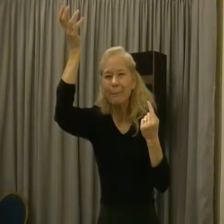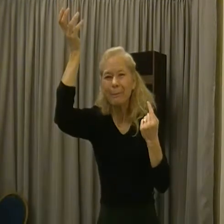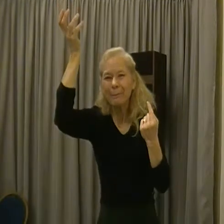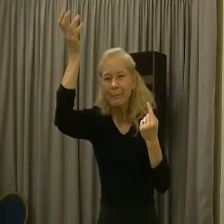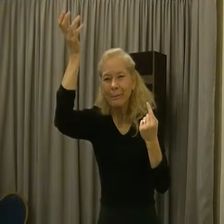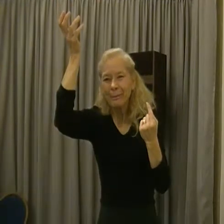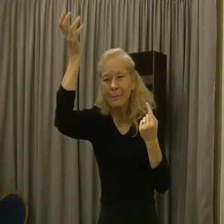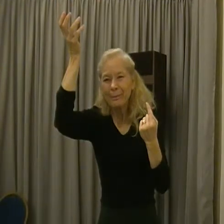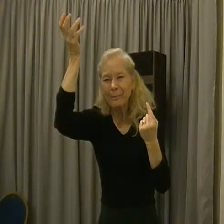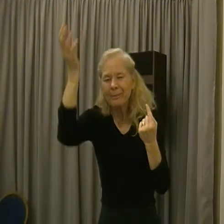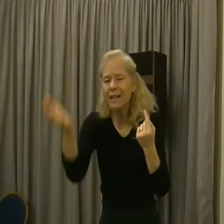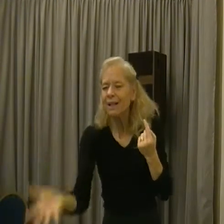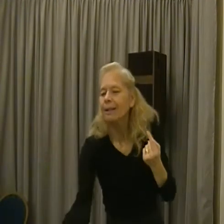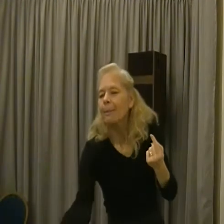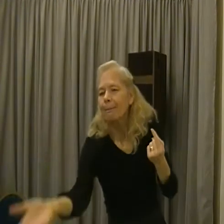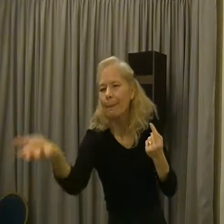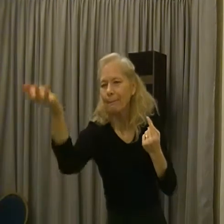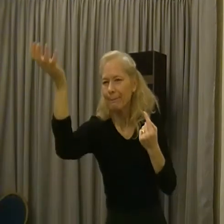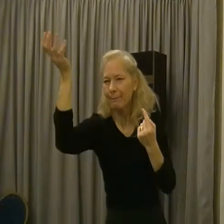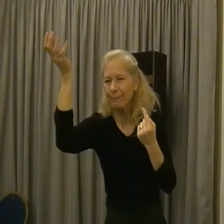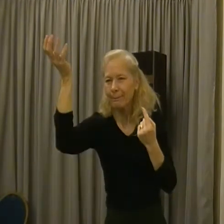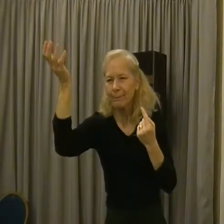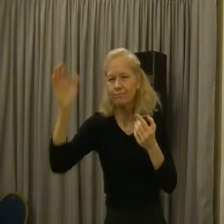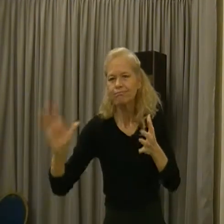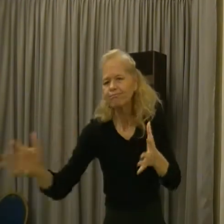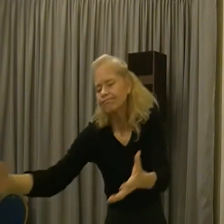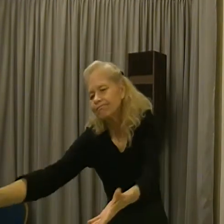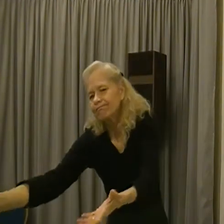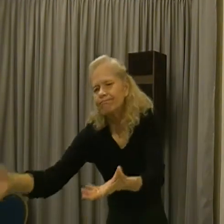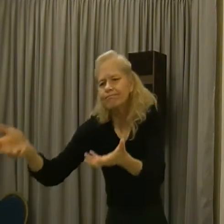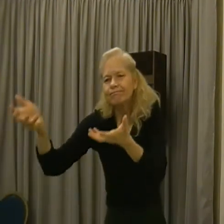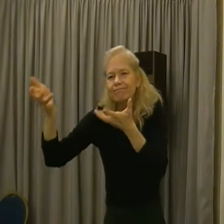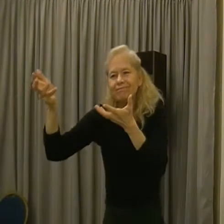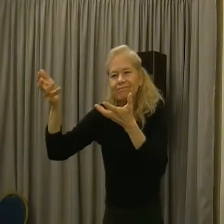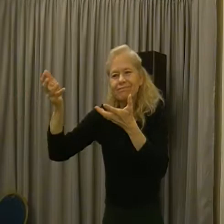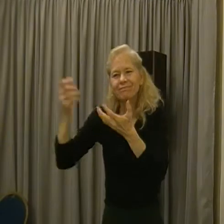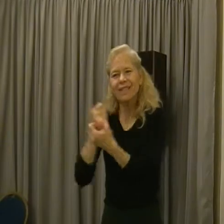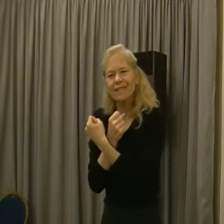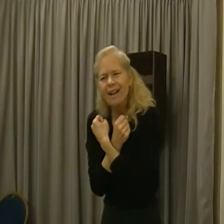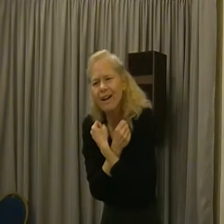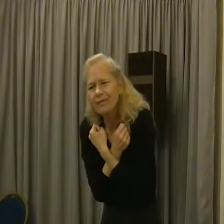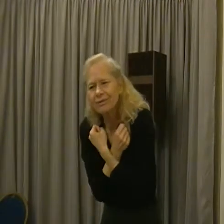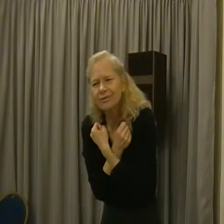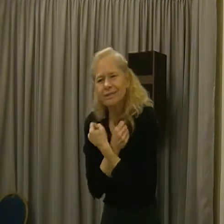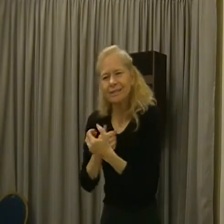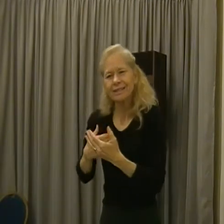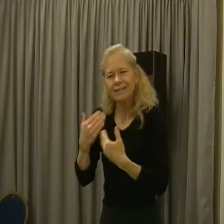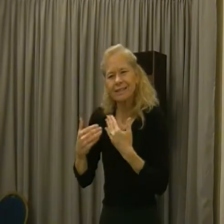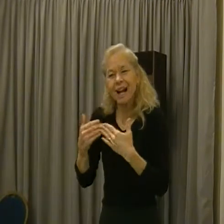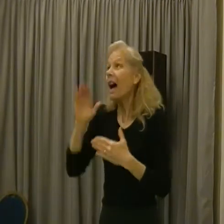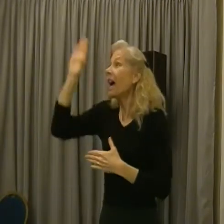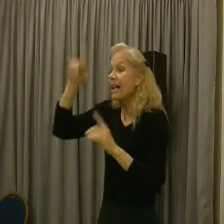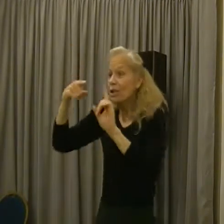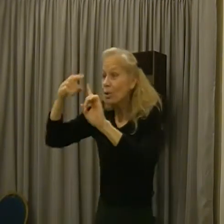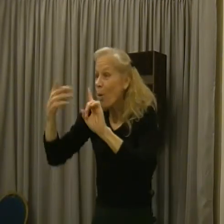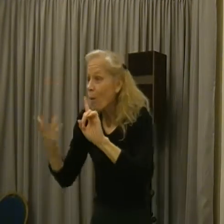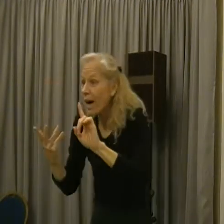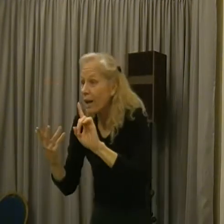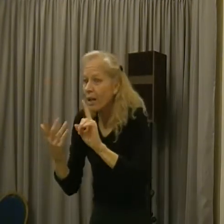speak, but reaches out in loving kindness to us that we might be saved. Oh, so many scriptures